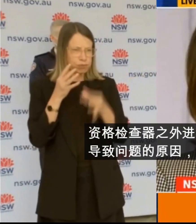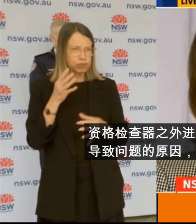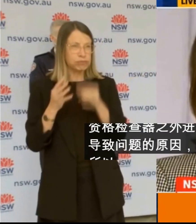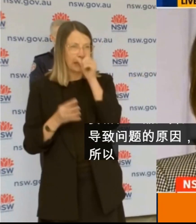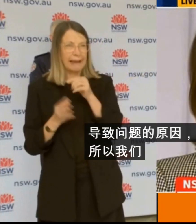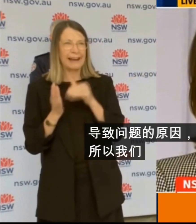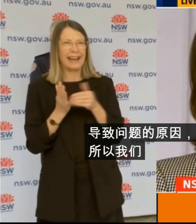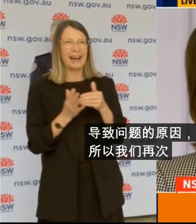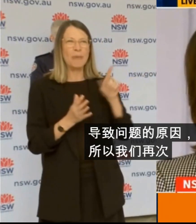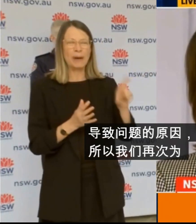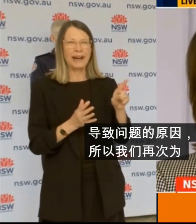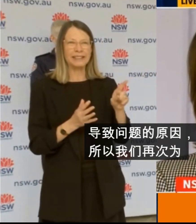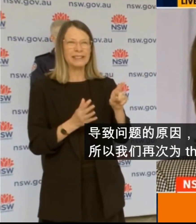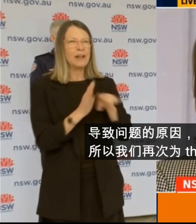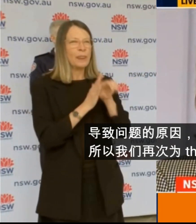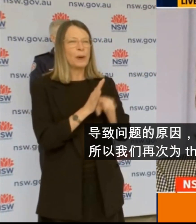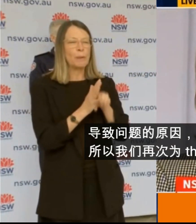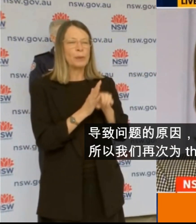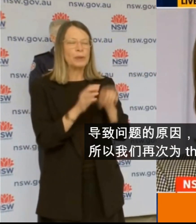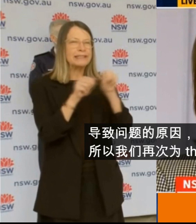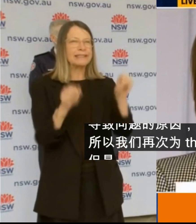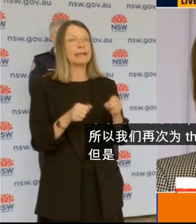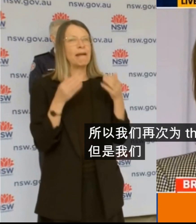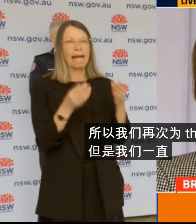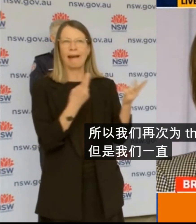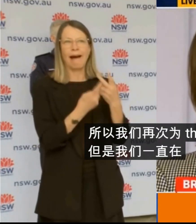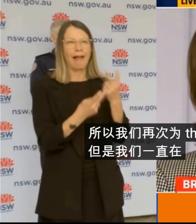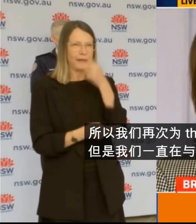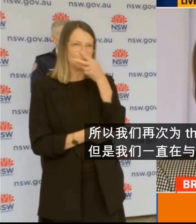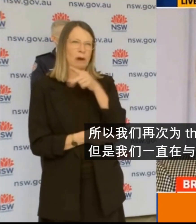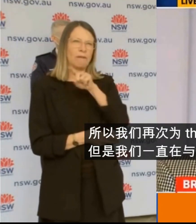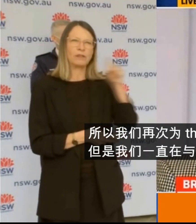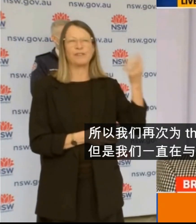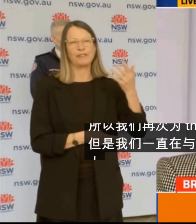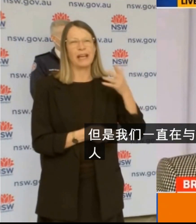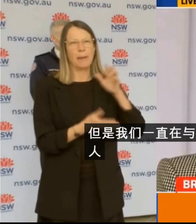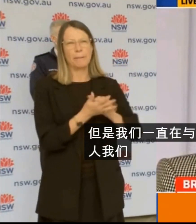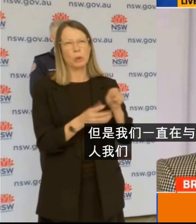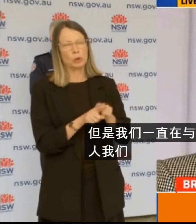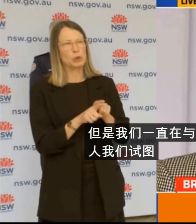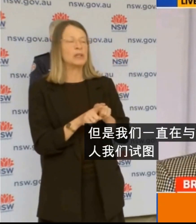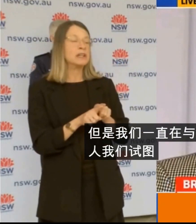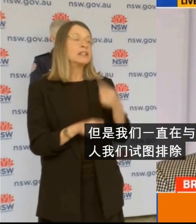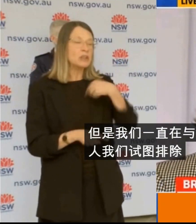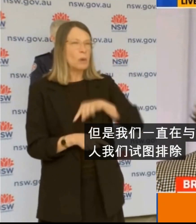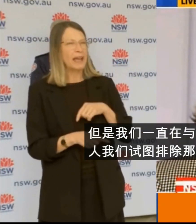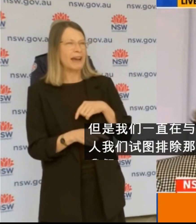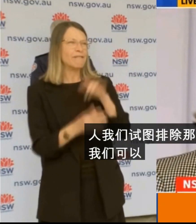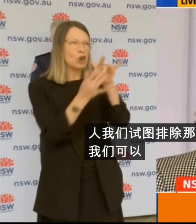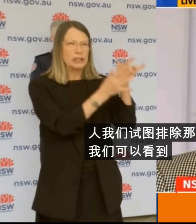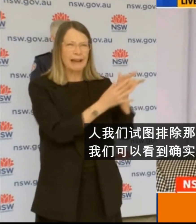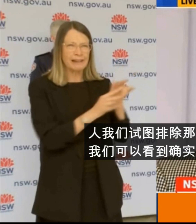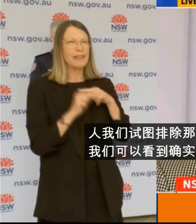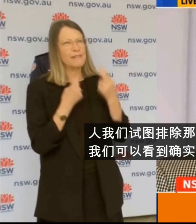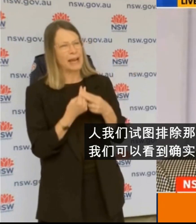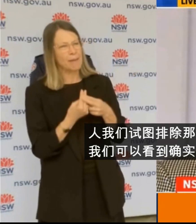issue. So again, we apologise for that. However, we have been in contact with people. We've tried to exclude people who we